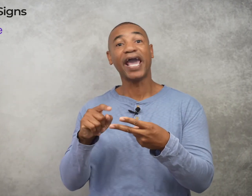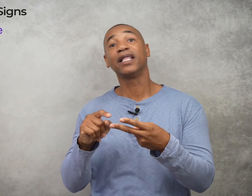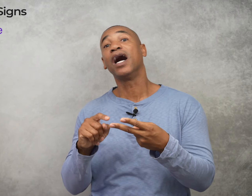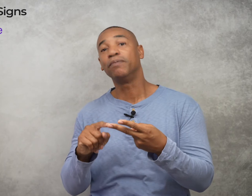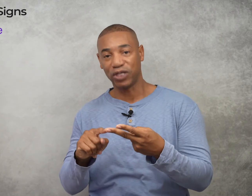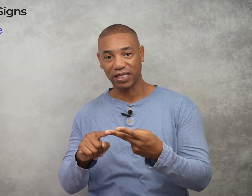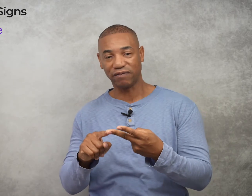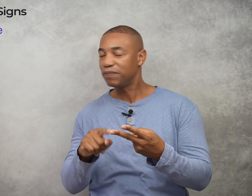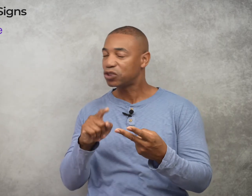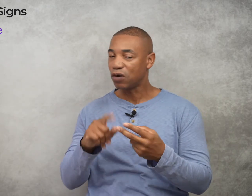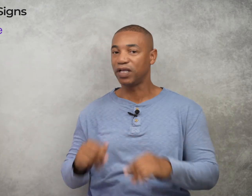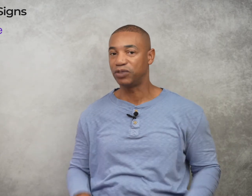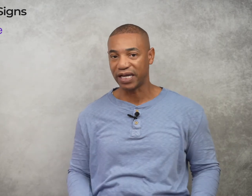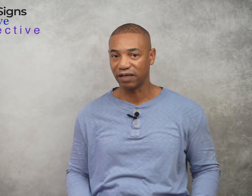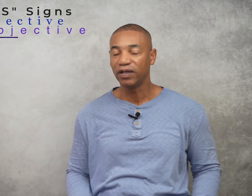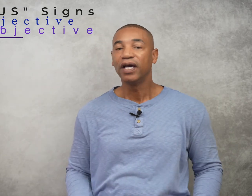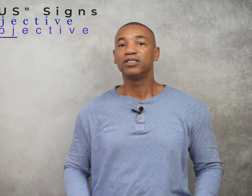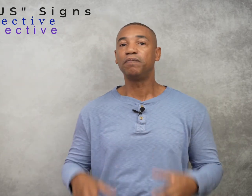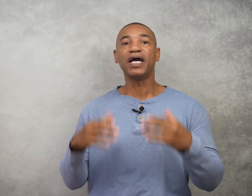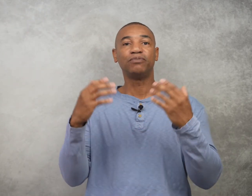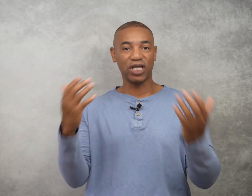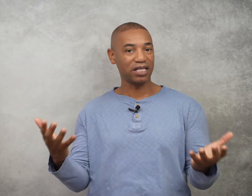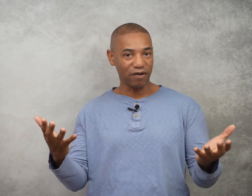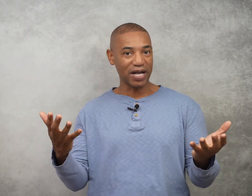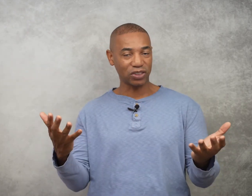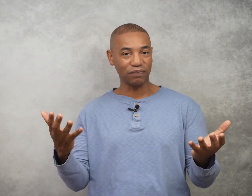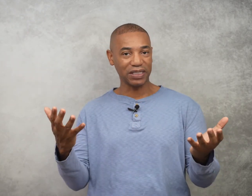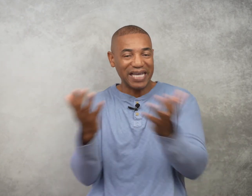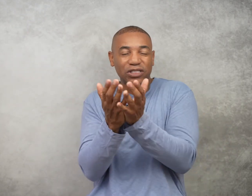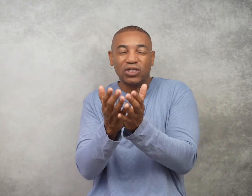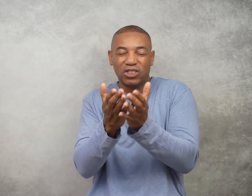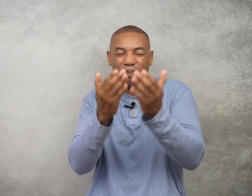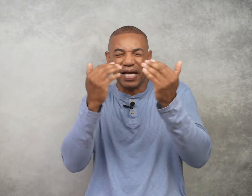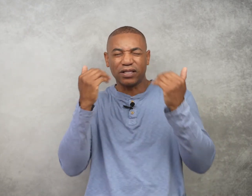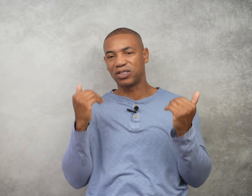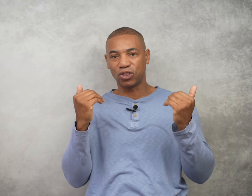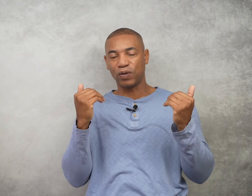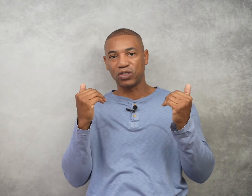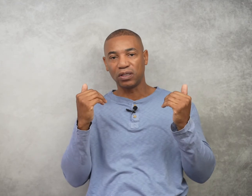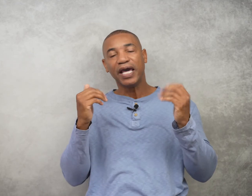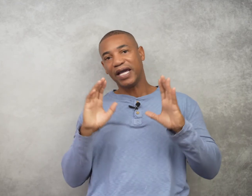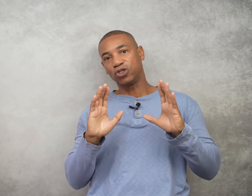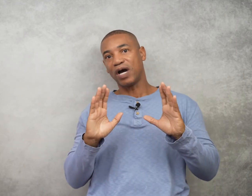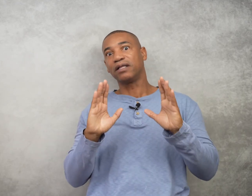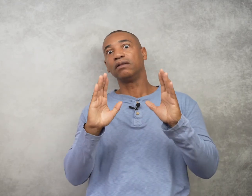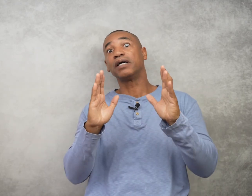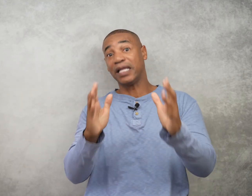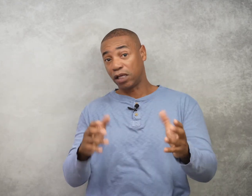and objective. Let me start with objective. To be objective about something is actually stepping out of the situation and try to look at it